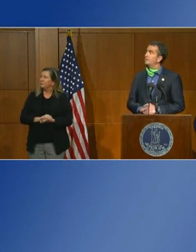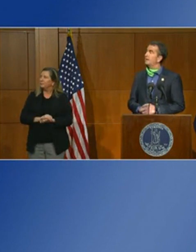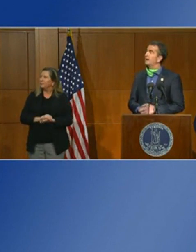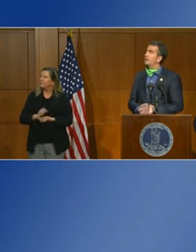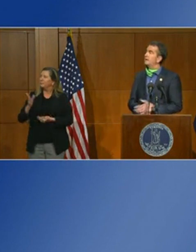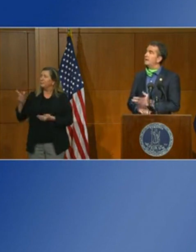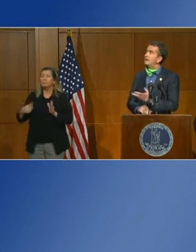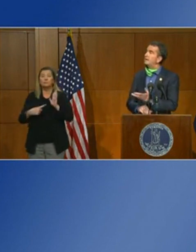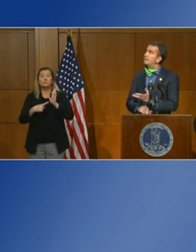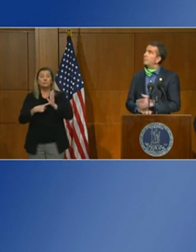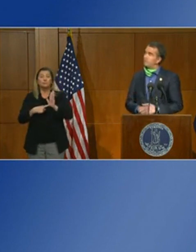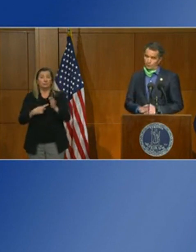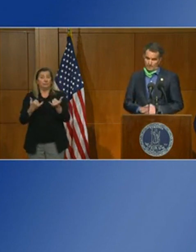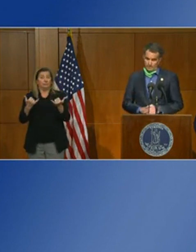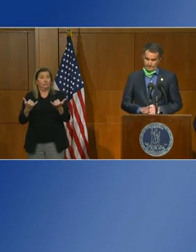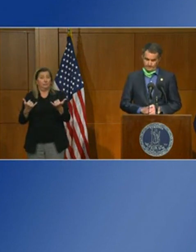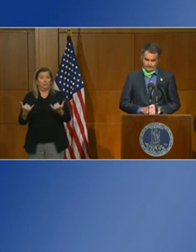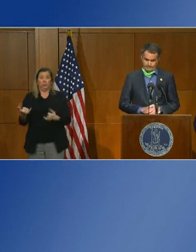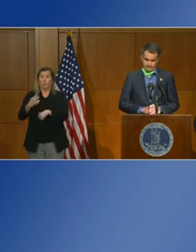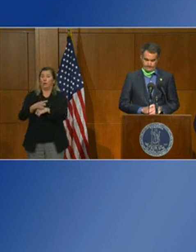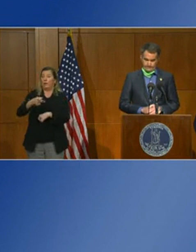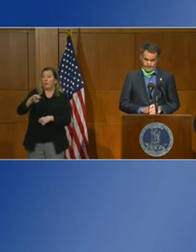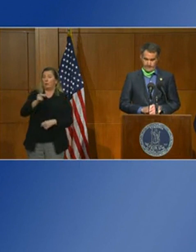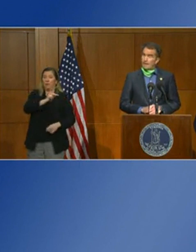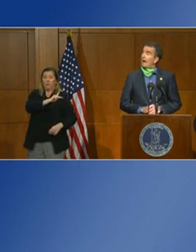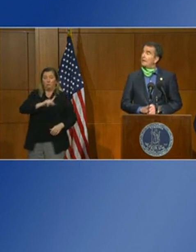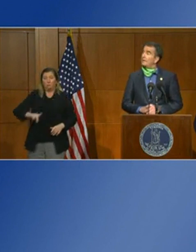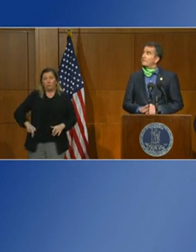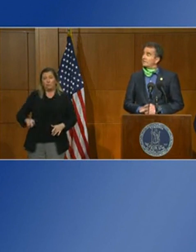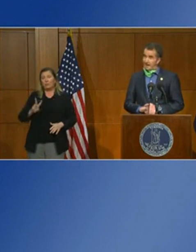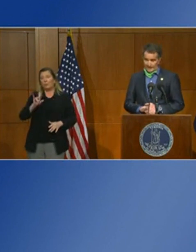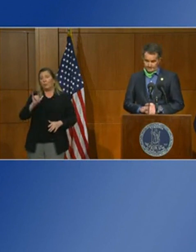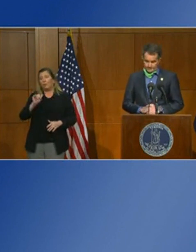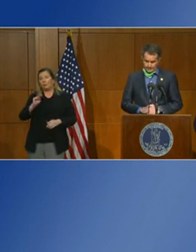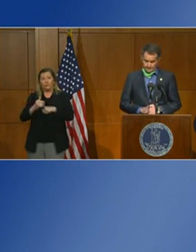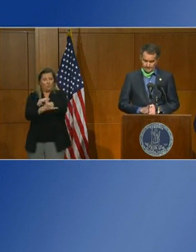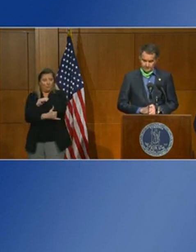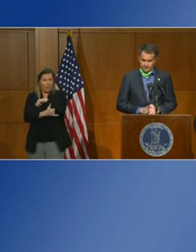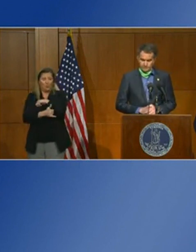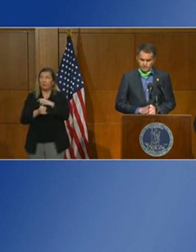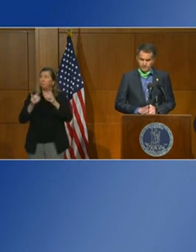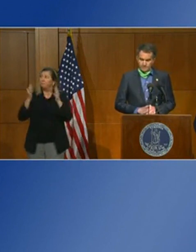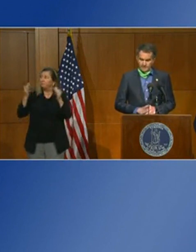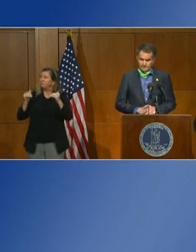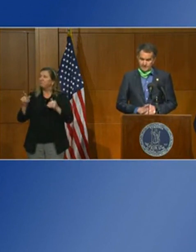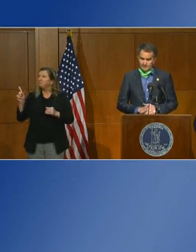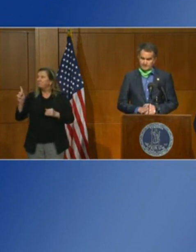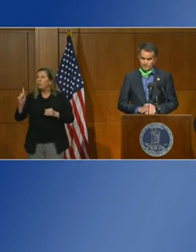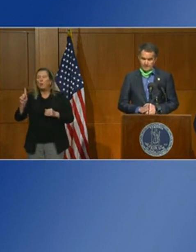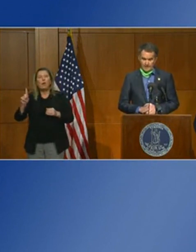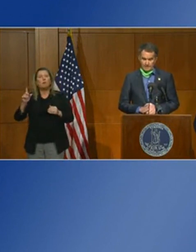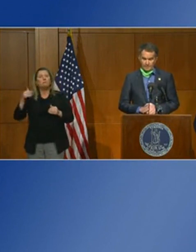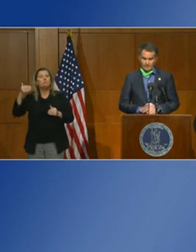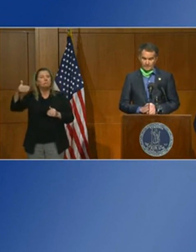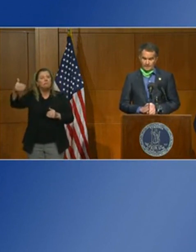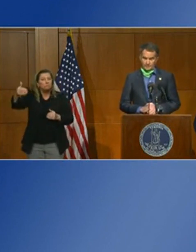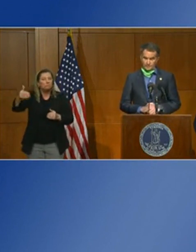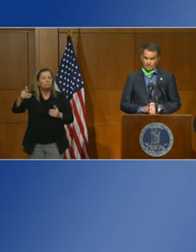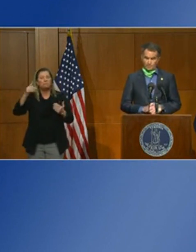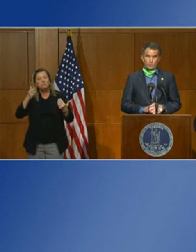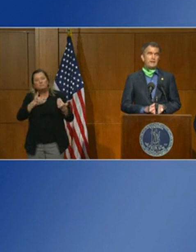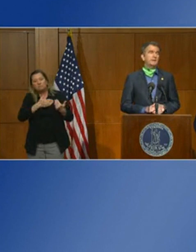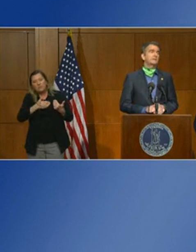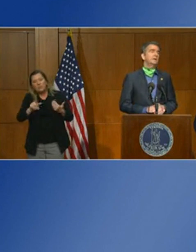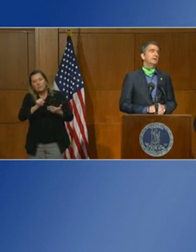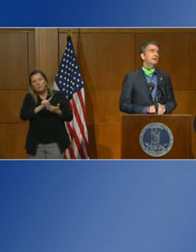done today in Prince William. And this slide lists a few of the test sites that we have over the next